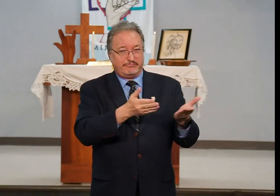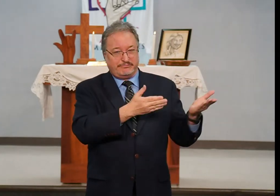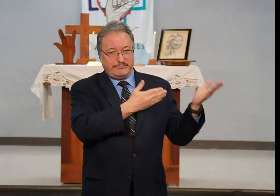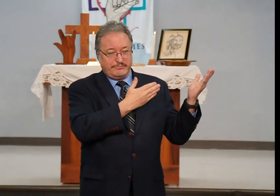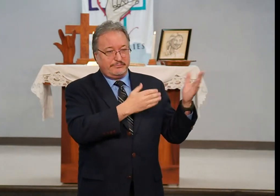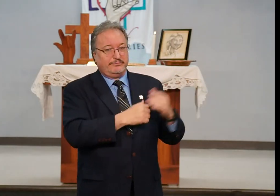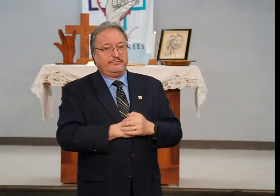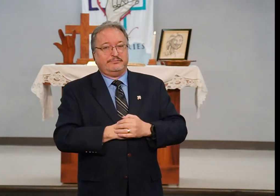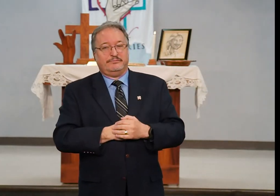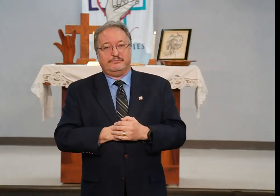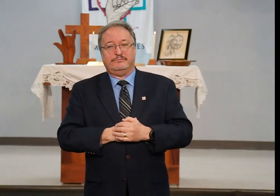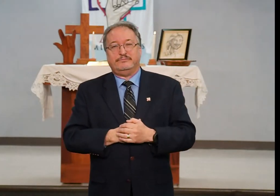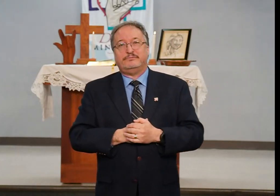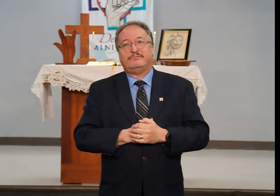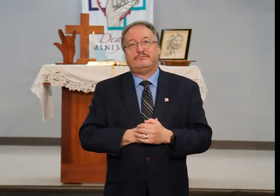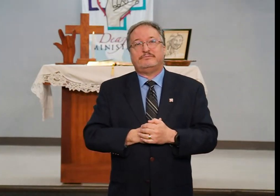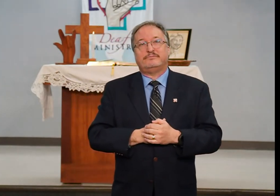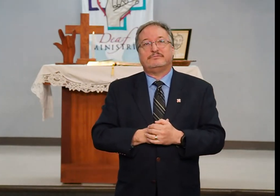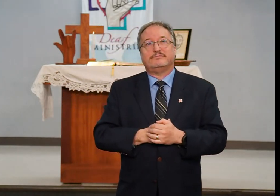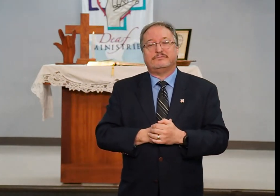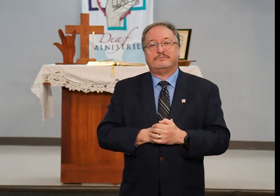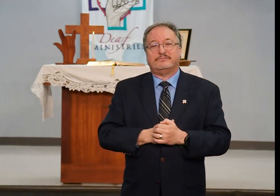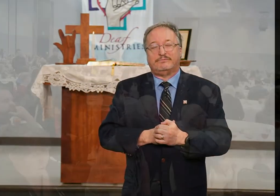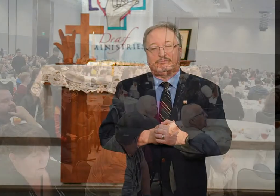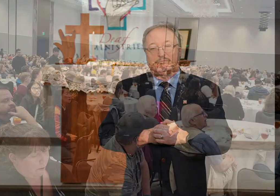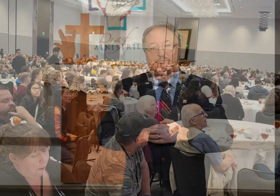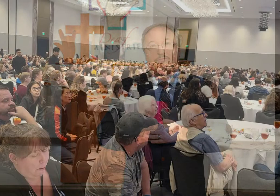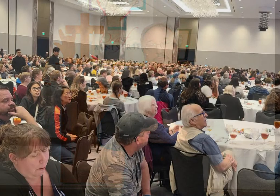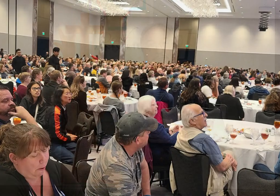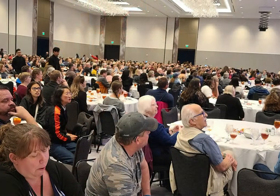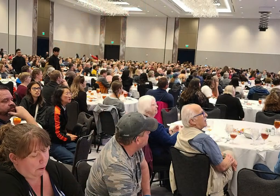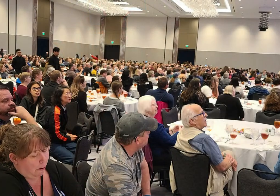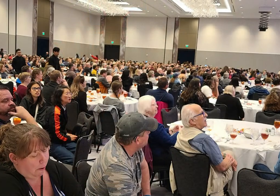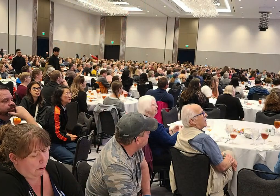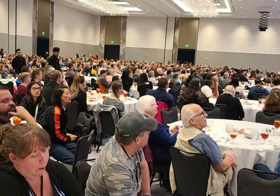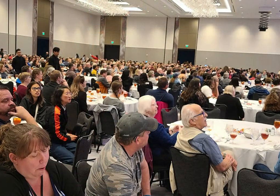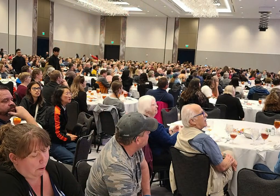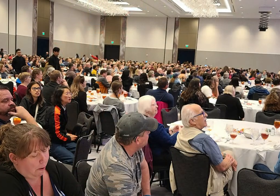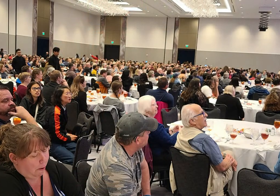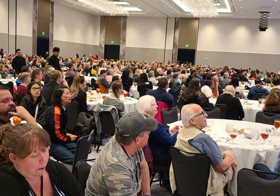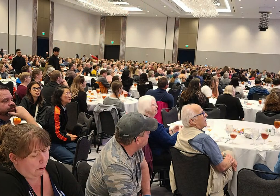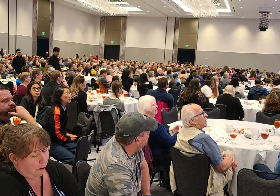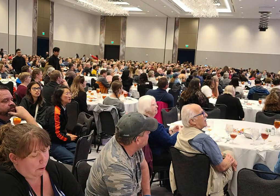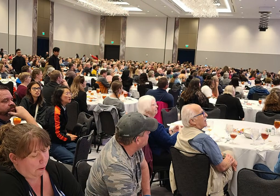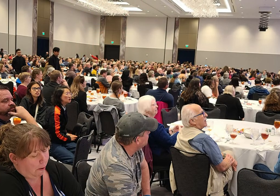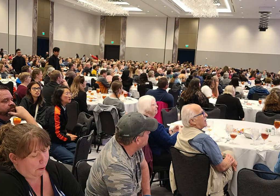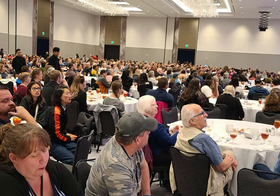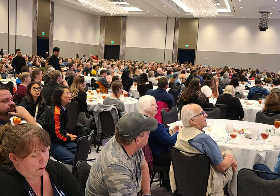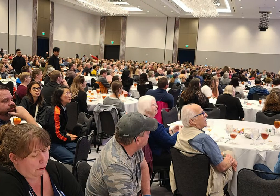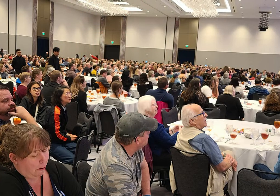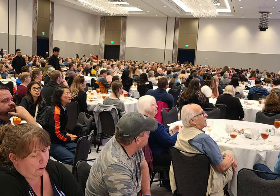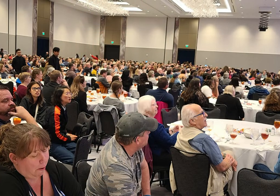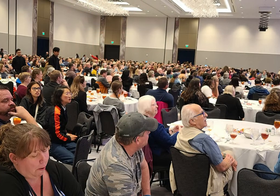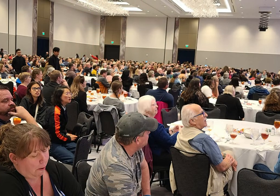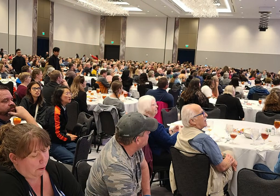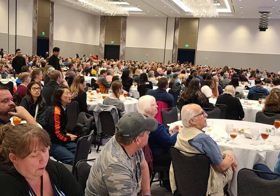I'm going to show you some photos so that you understand the number of people that were there. You see how full it is.